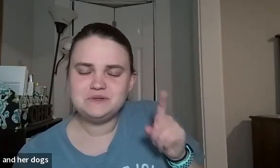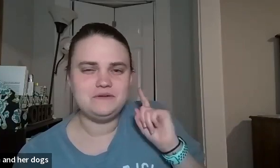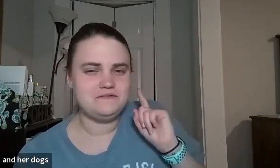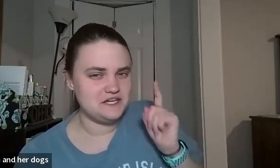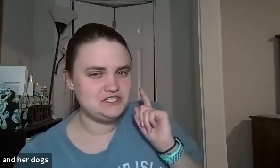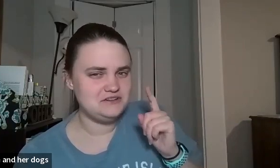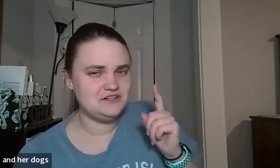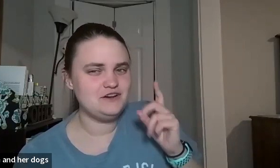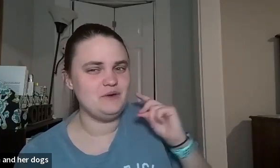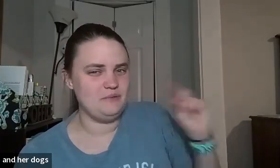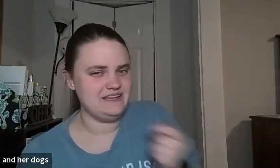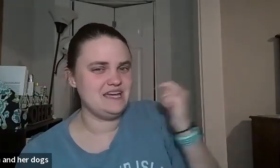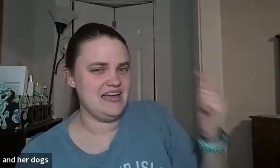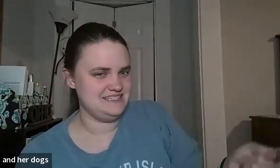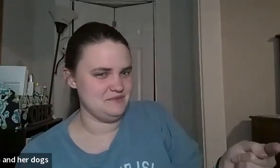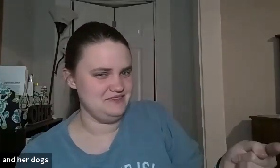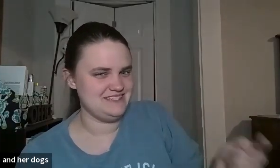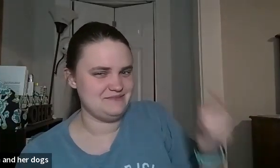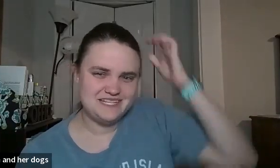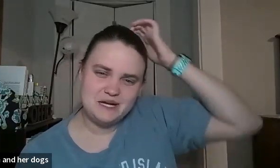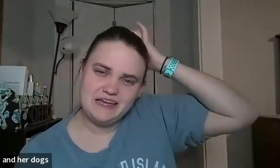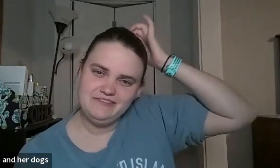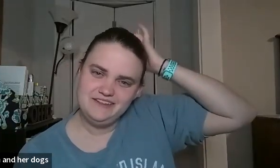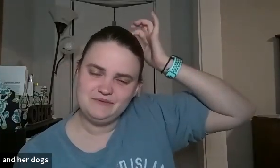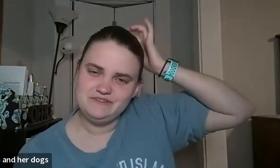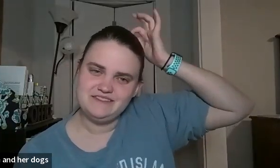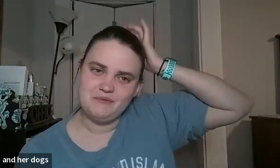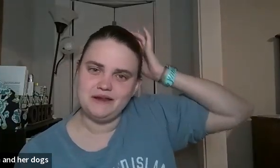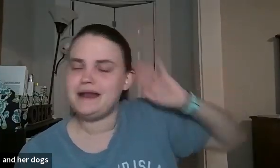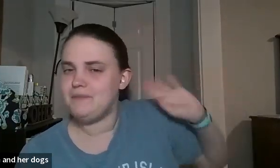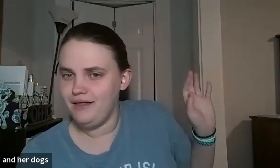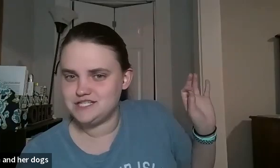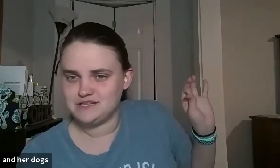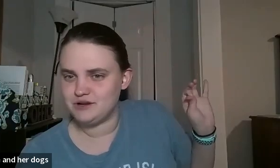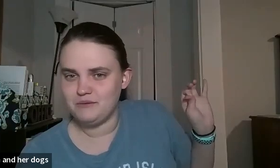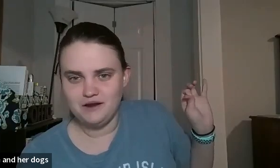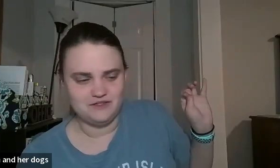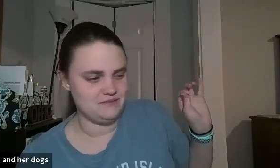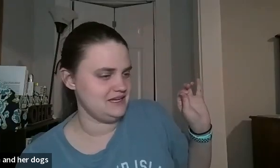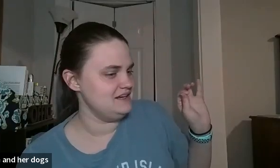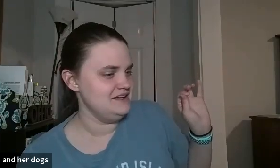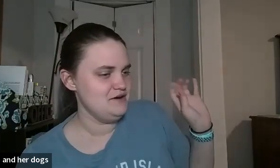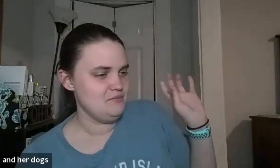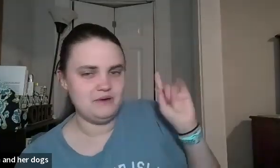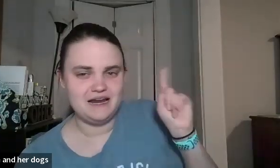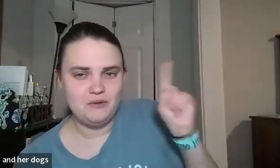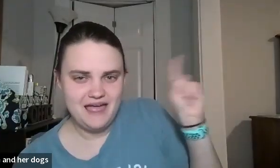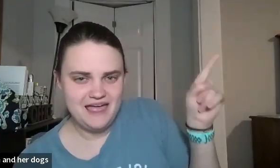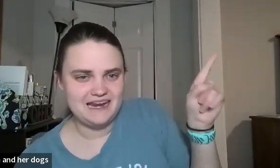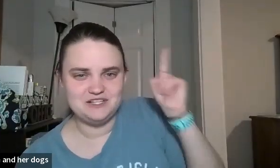we finished earlier and we went to ahead some of these. I'm sitting here, I'm like, I feel like we did that one. And I apologize, we're going over them again. But when I go ahead, I don't